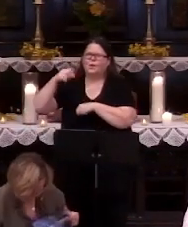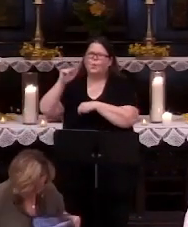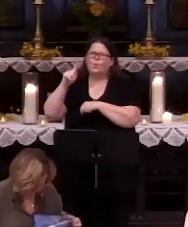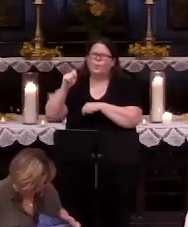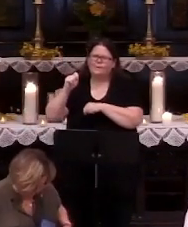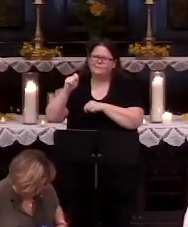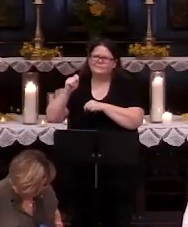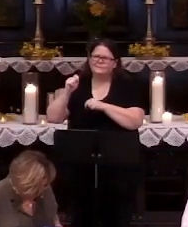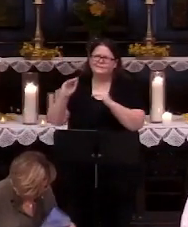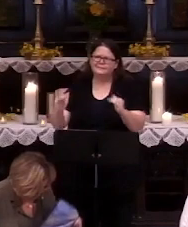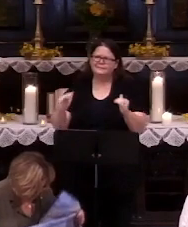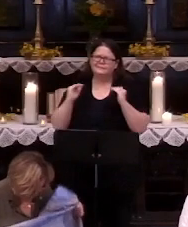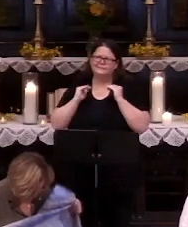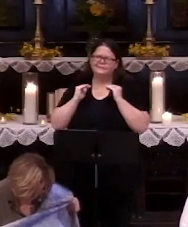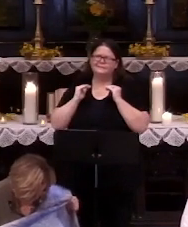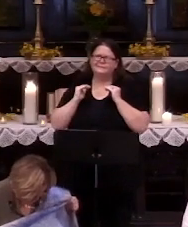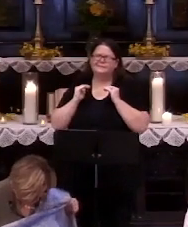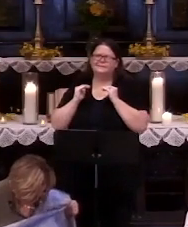pillows for the church,